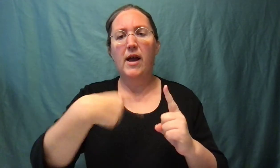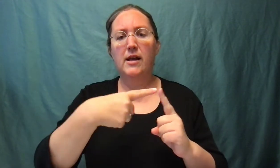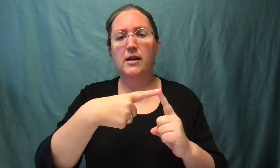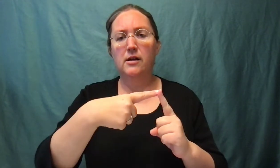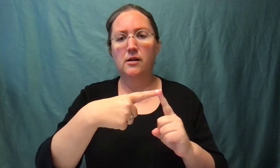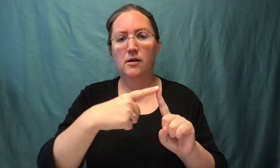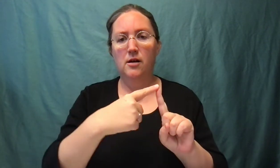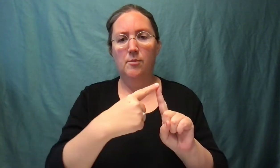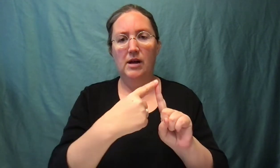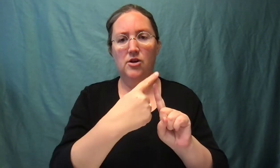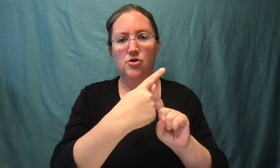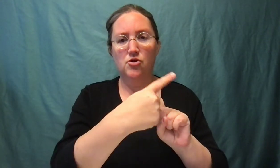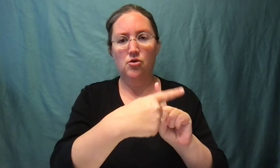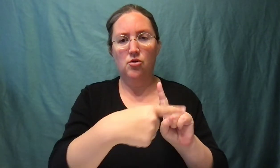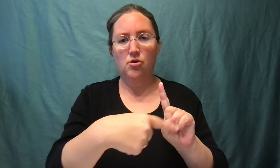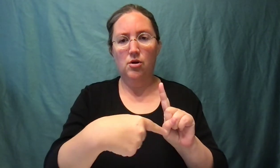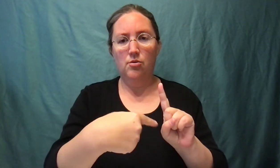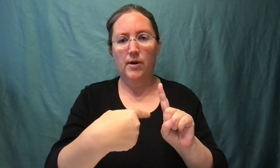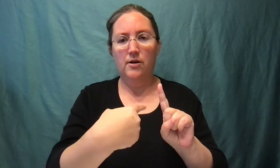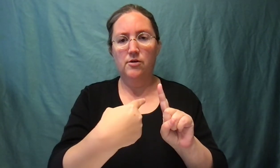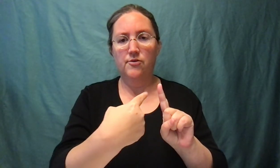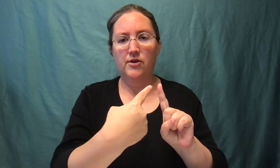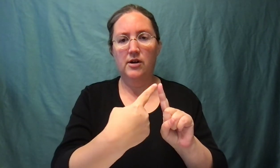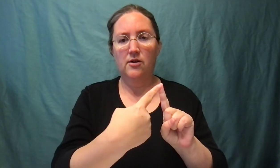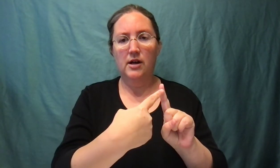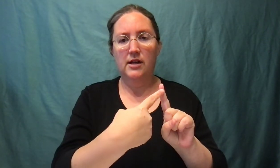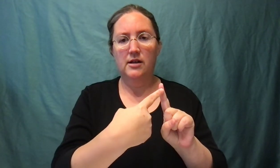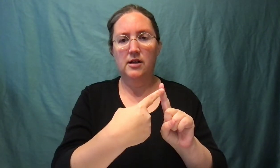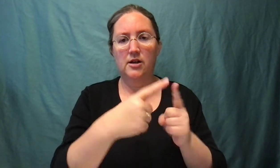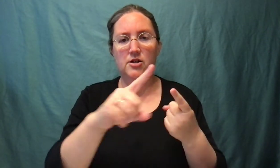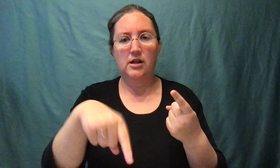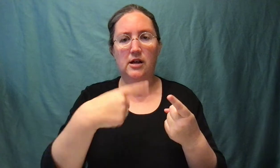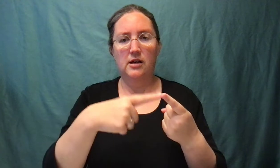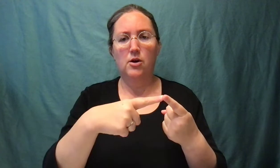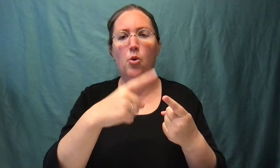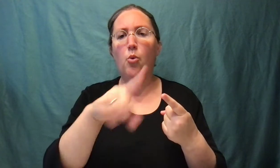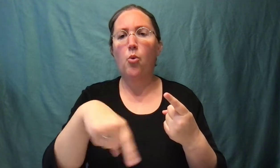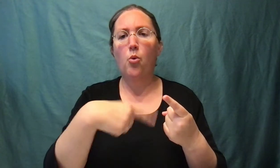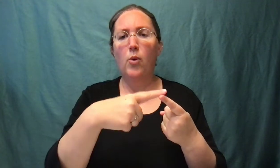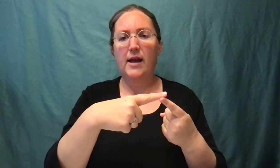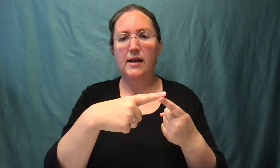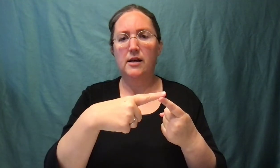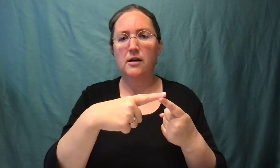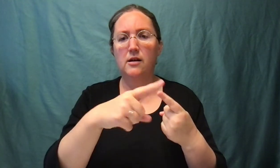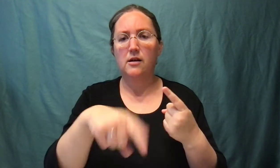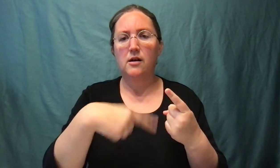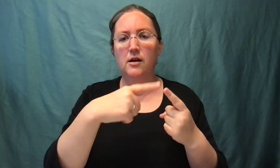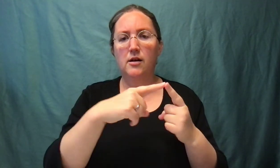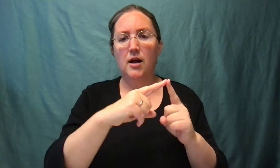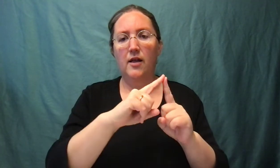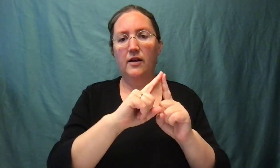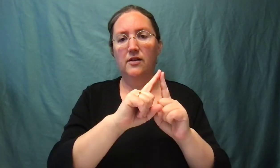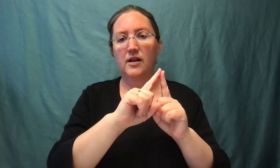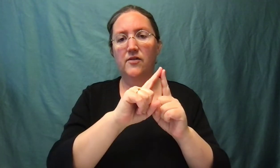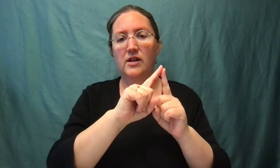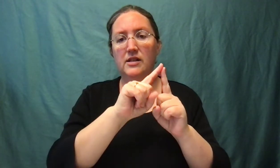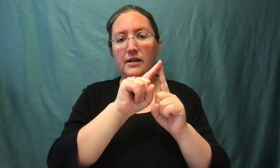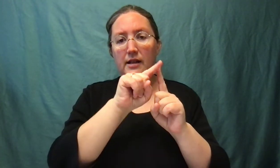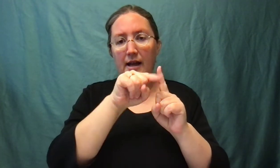When. Make a circle around your finger and then touch the end. When. I like to think of it as the little hands